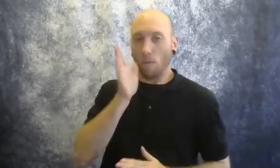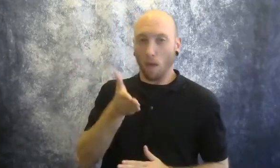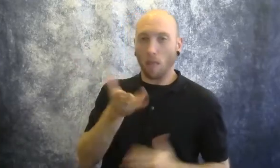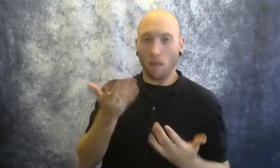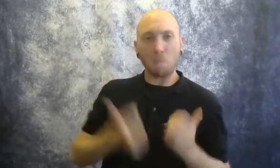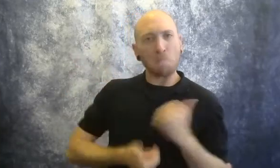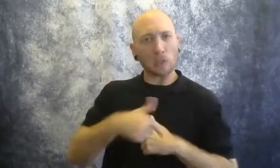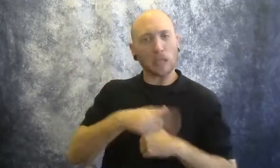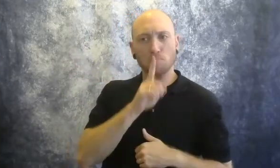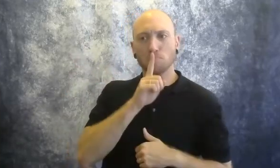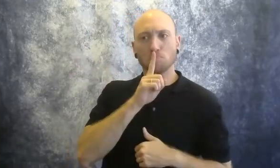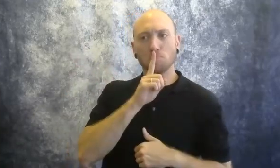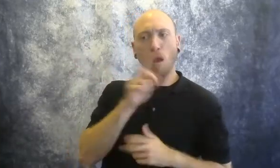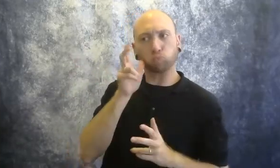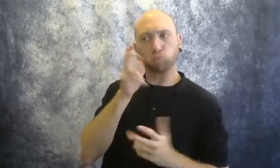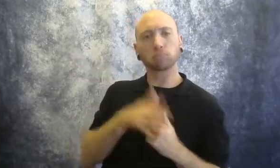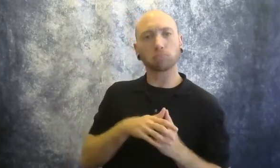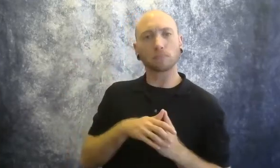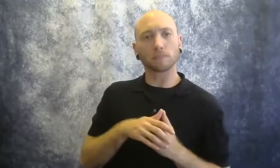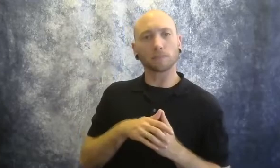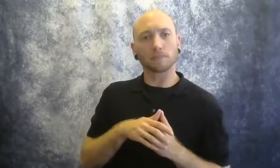there are those occasions when I'm